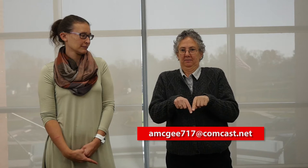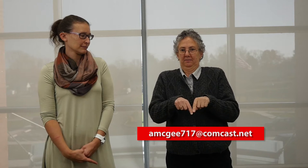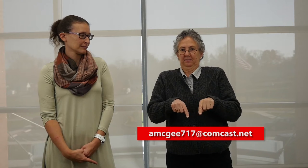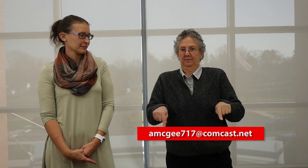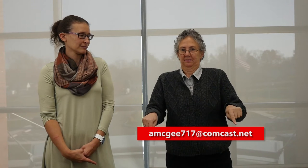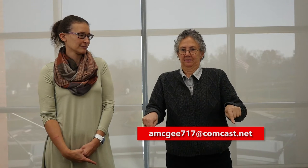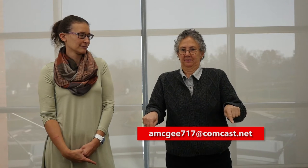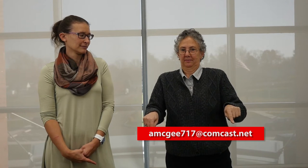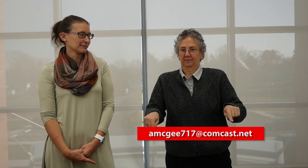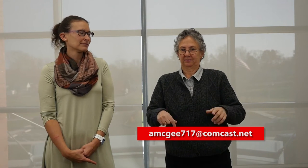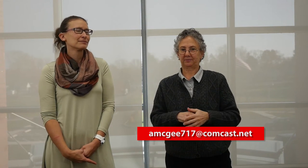amcgee717@comcast.net.